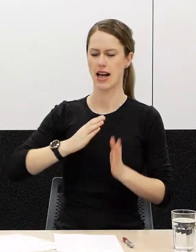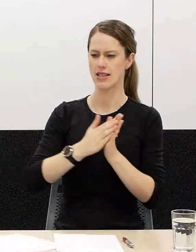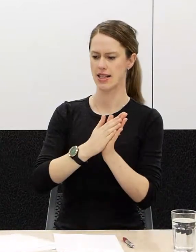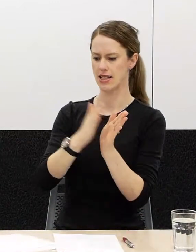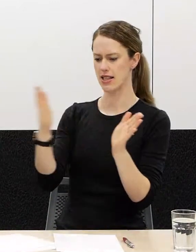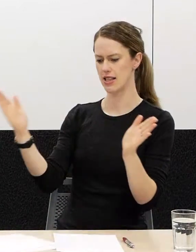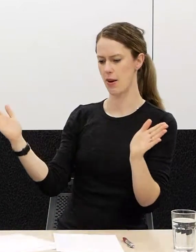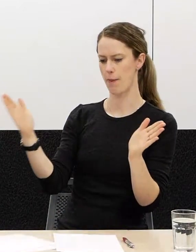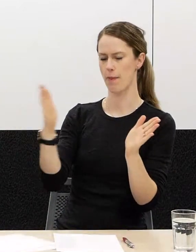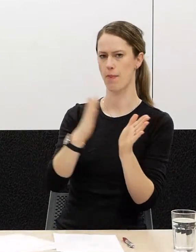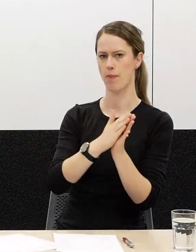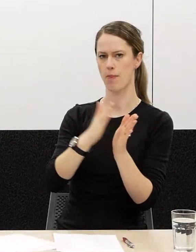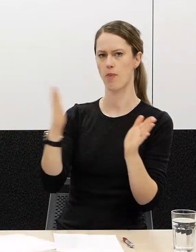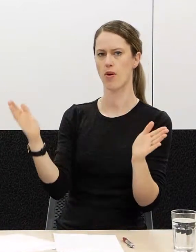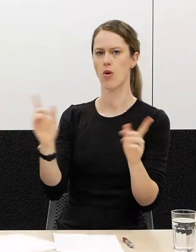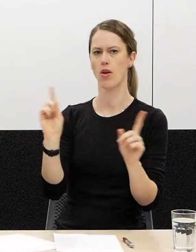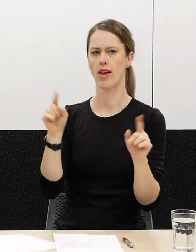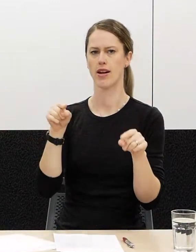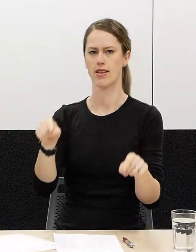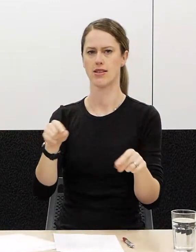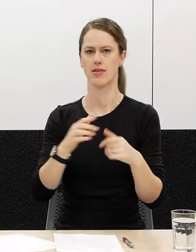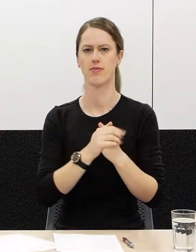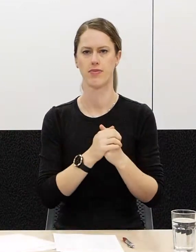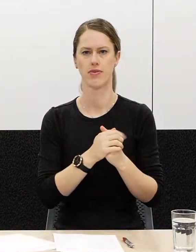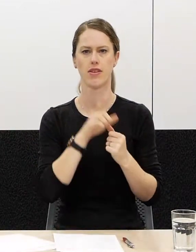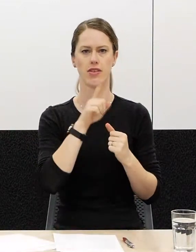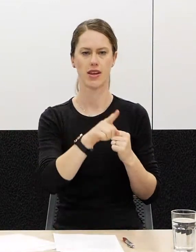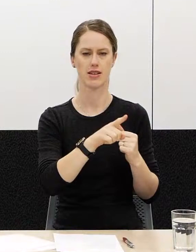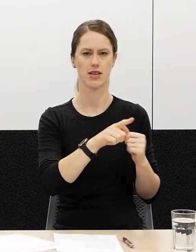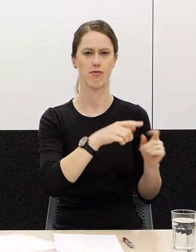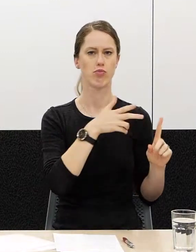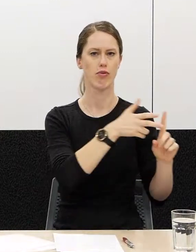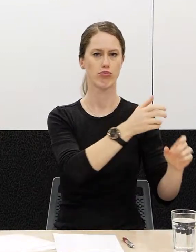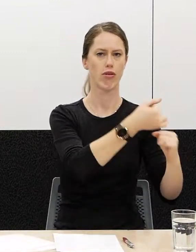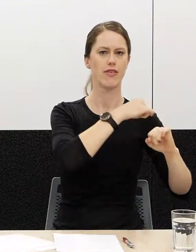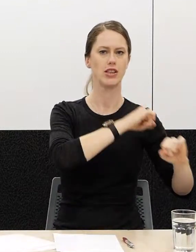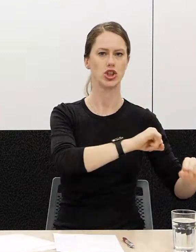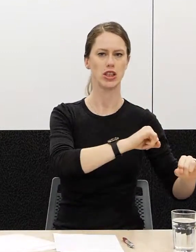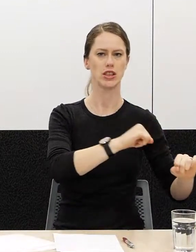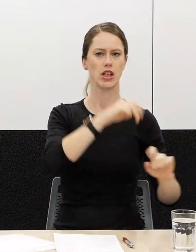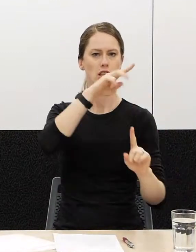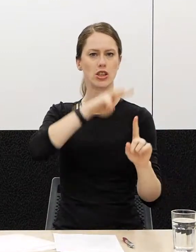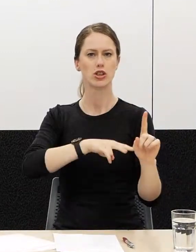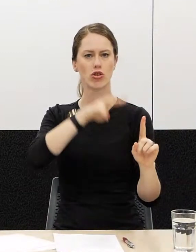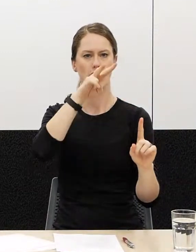and diagnosis, treatment, living well, and after cancer, palliative care and end-of-life care.